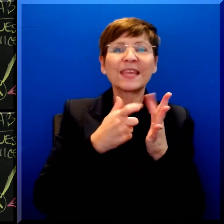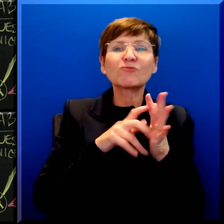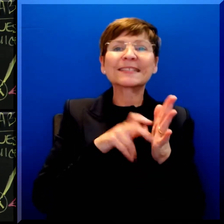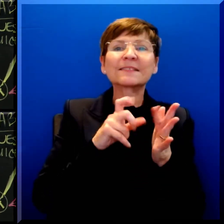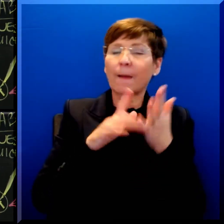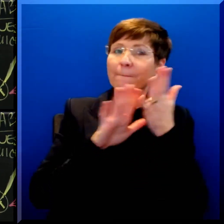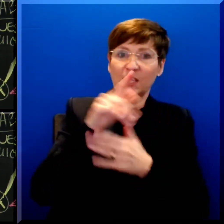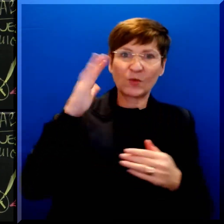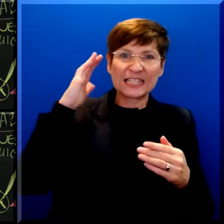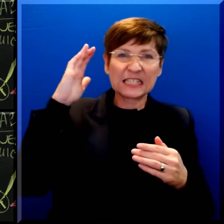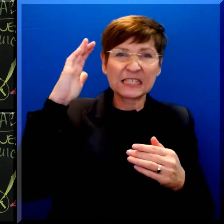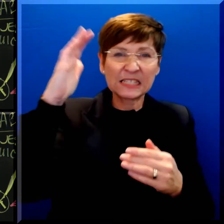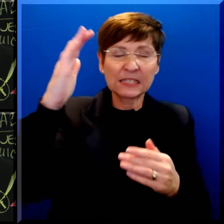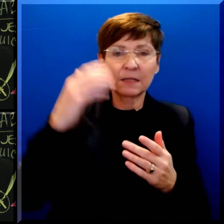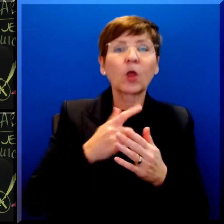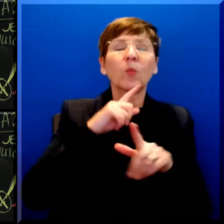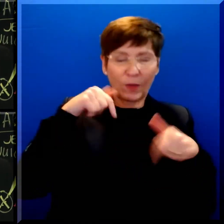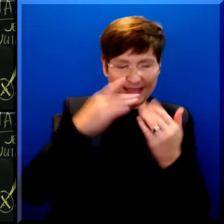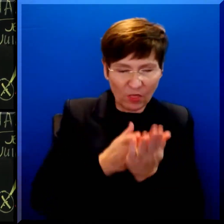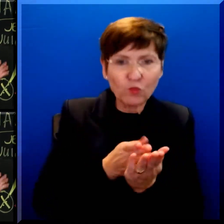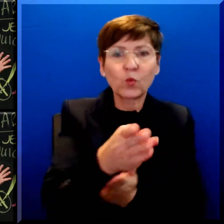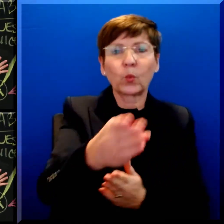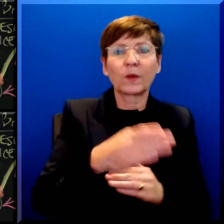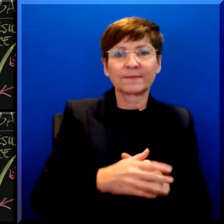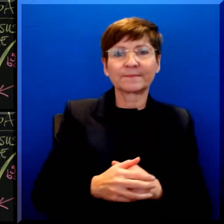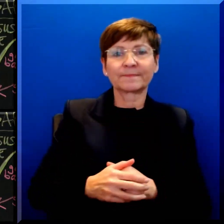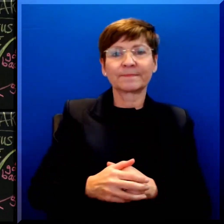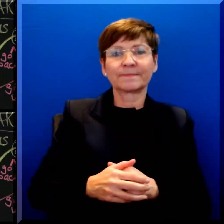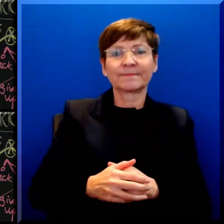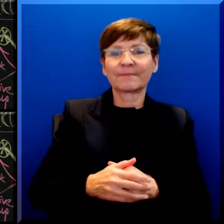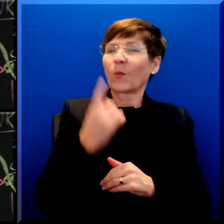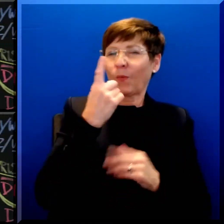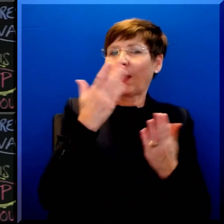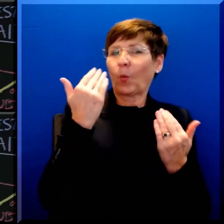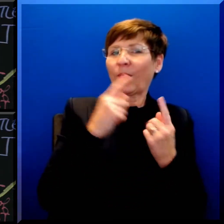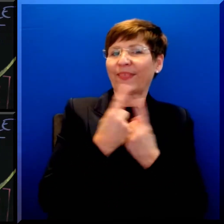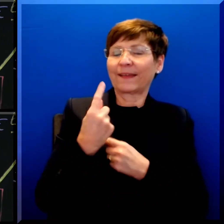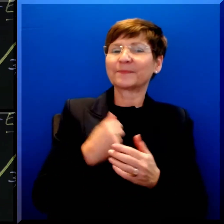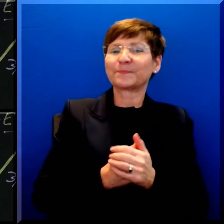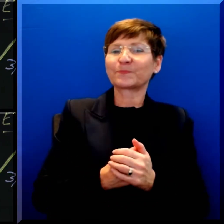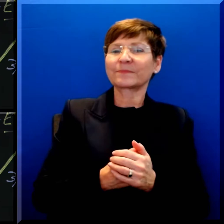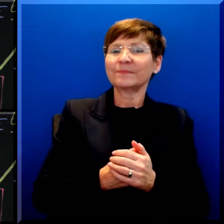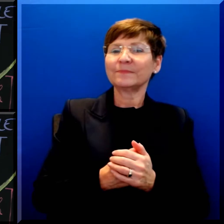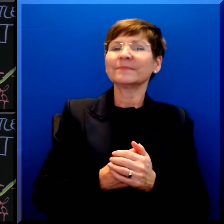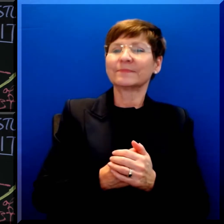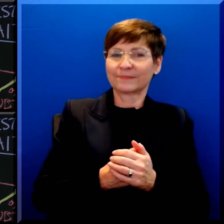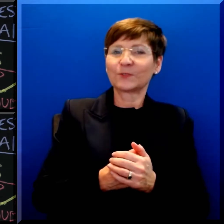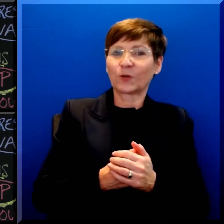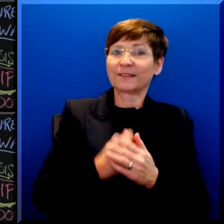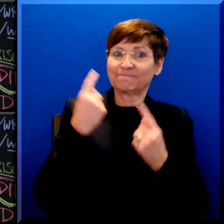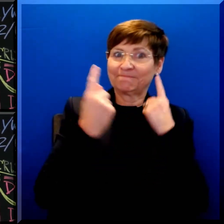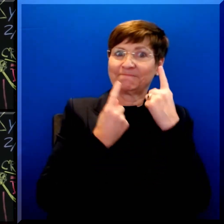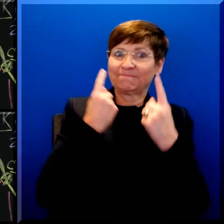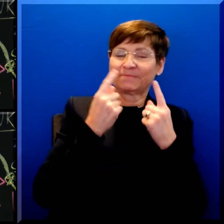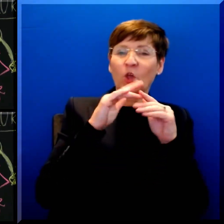Habakkuk to Jesus, and trust him to get us to the other side. You want to see something cool? Here's how James outlines the